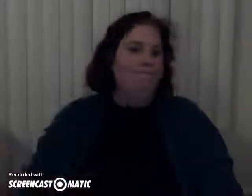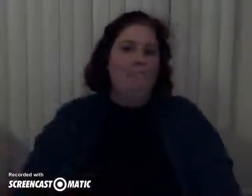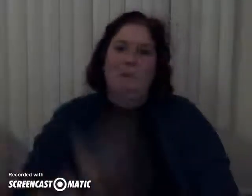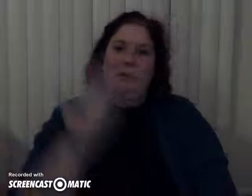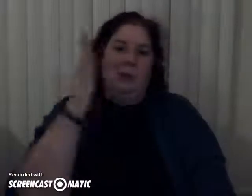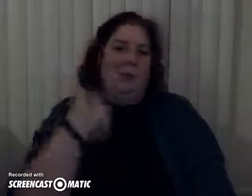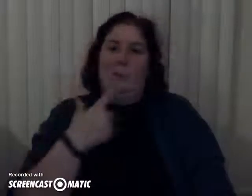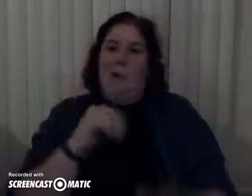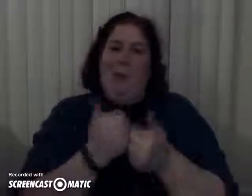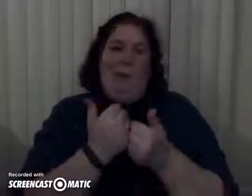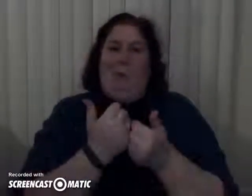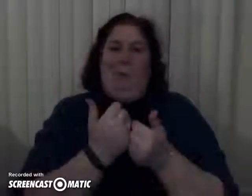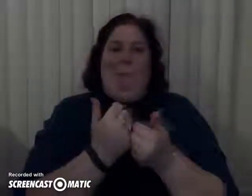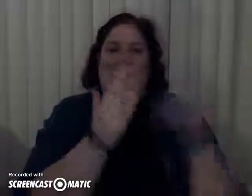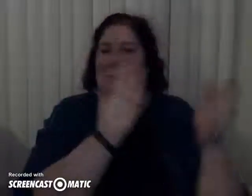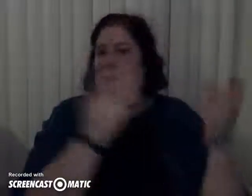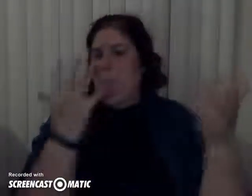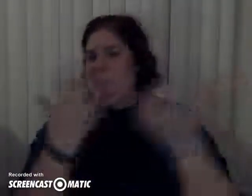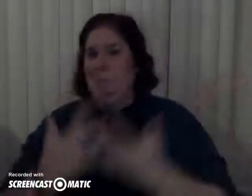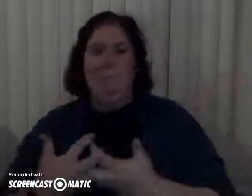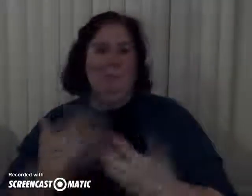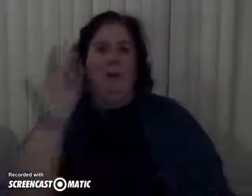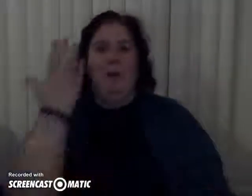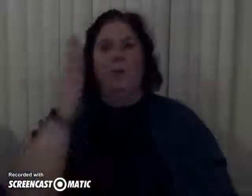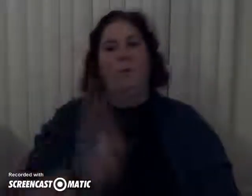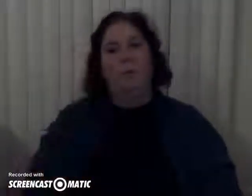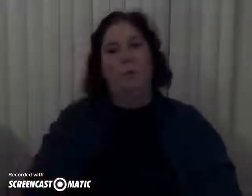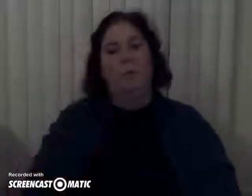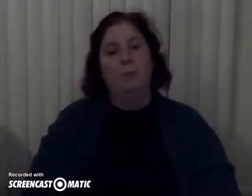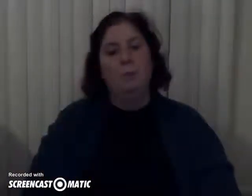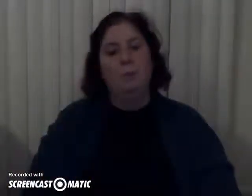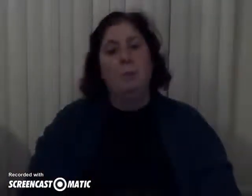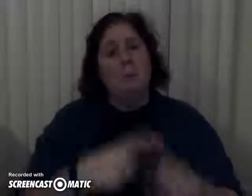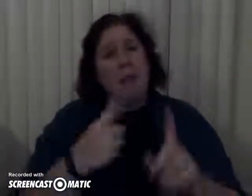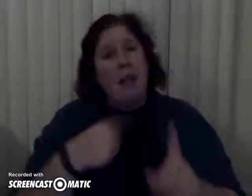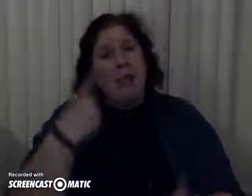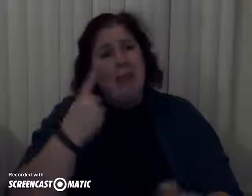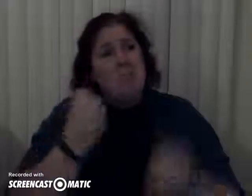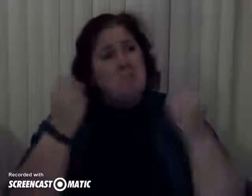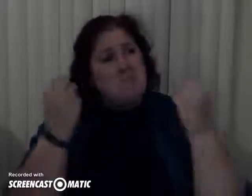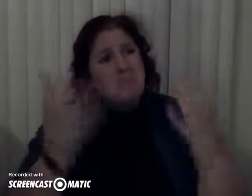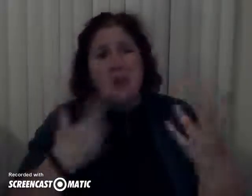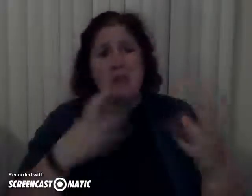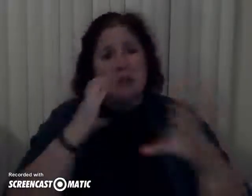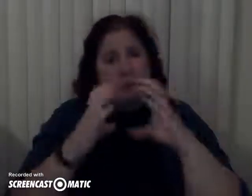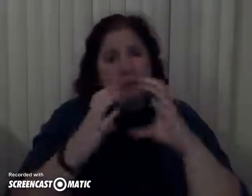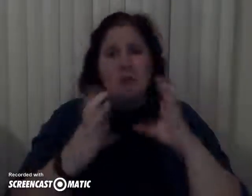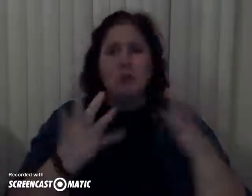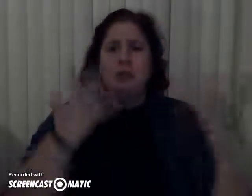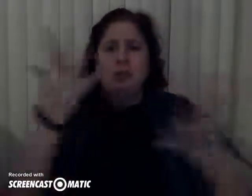how that would work. Though I think probably a lot of the communication that needs to happen could happen with gestures and